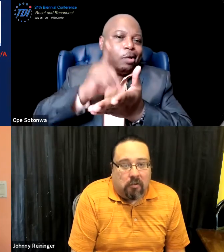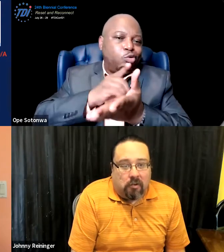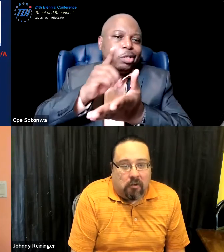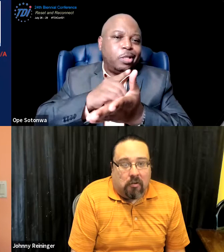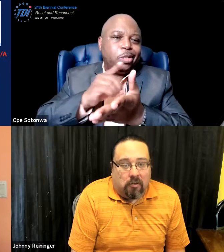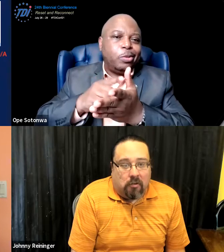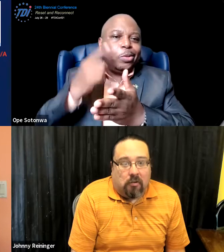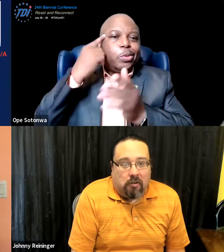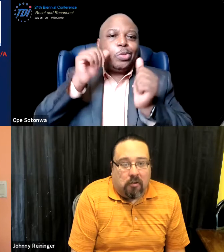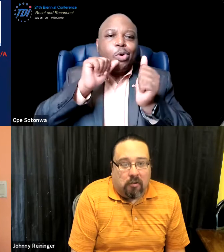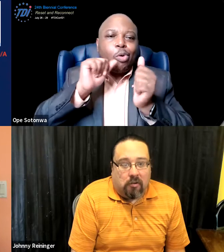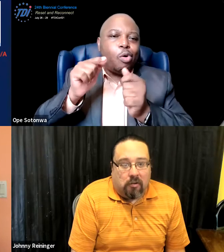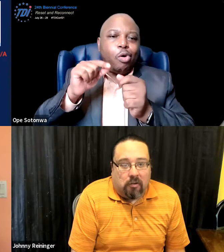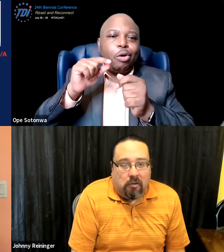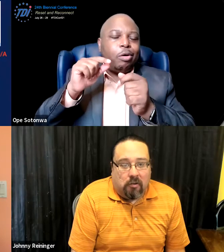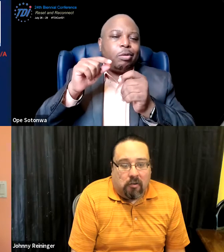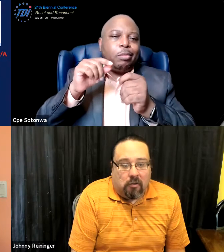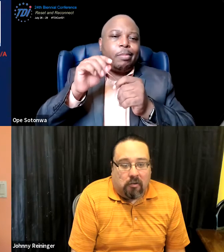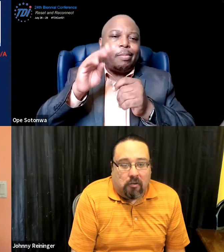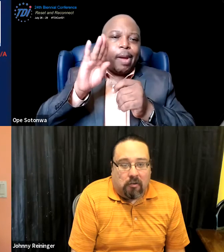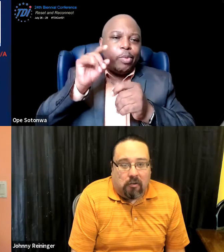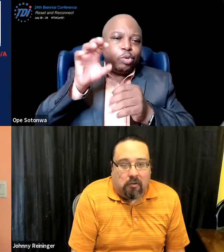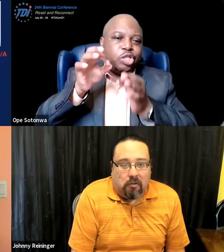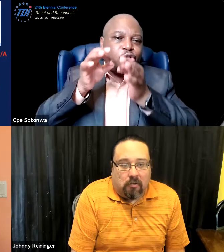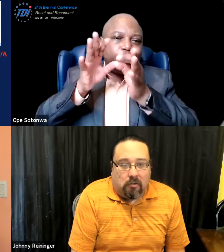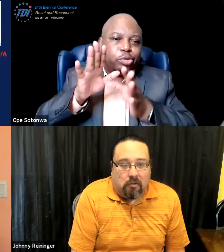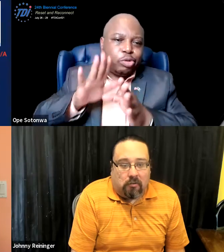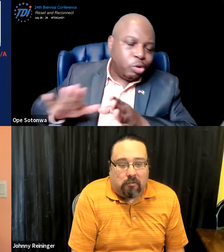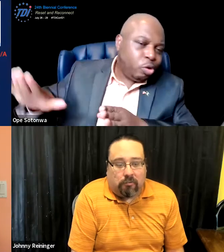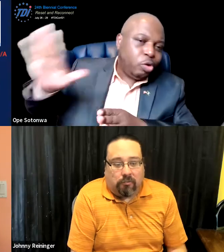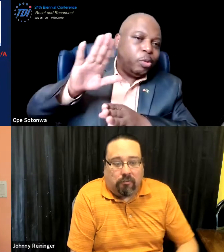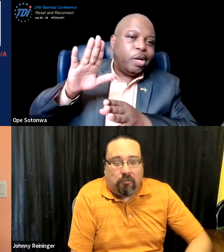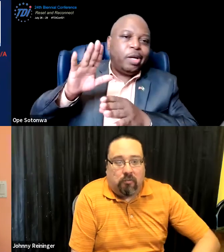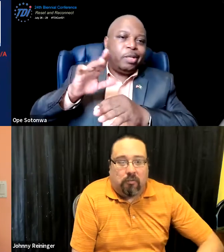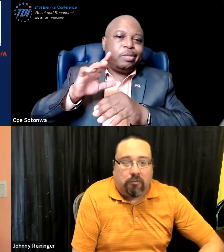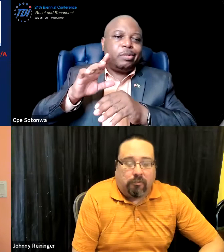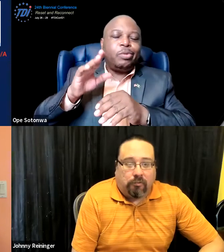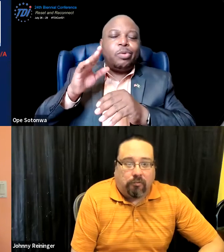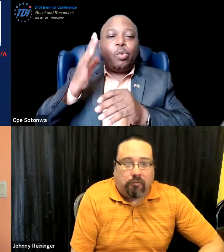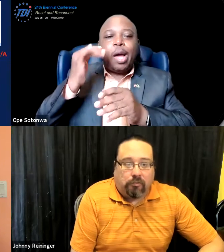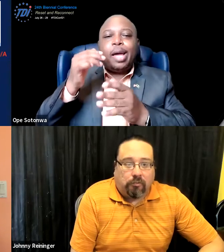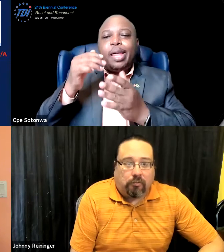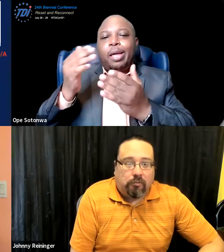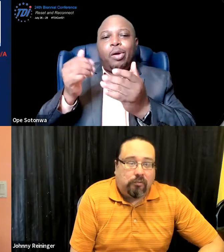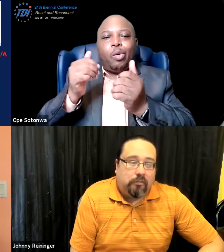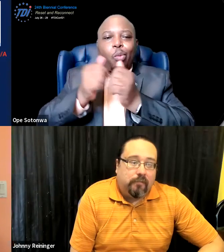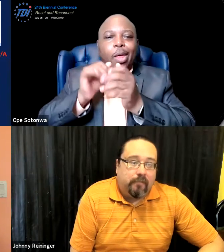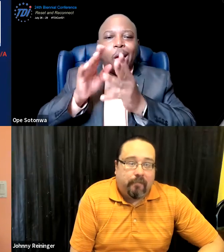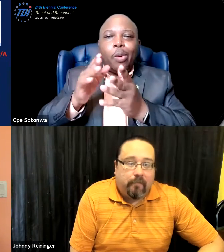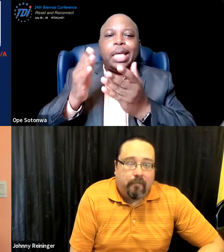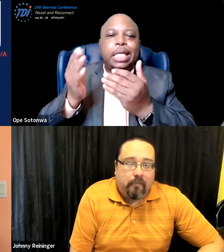been in the works of developing a dictionary for BIPOC interpreters